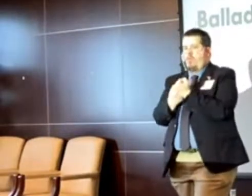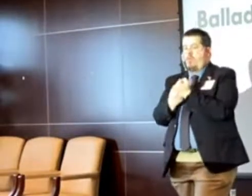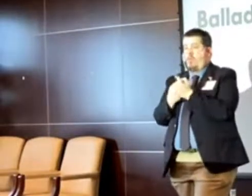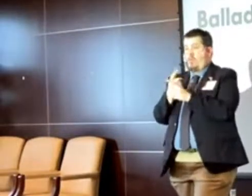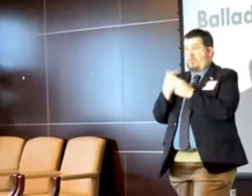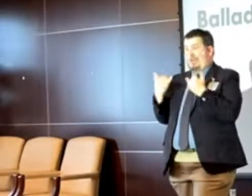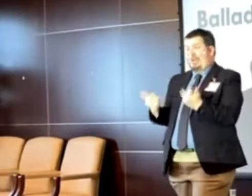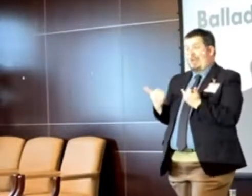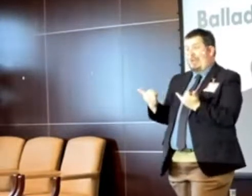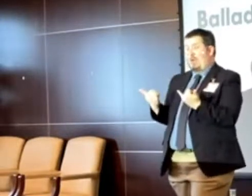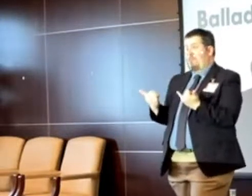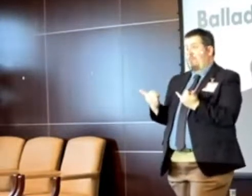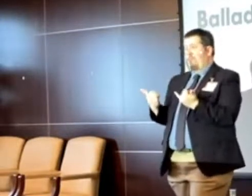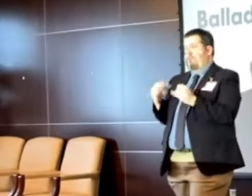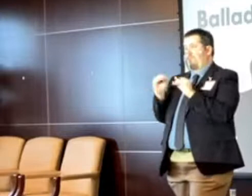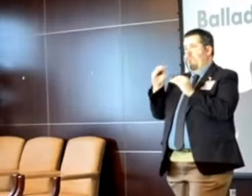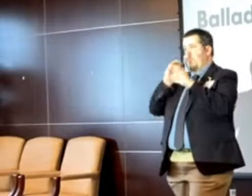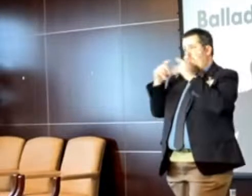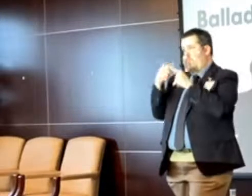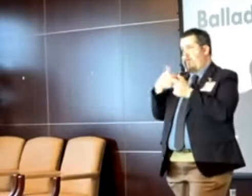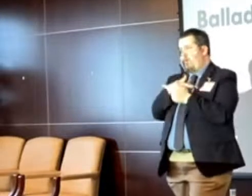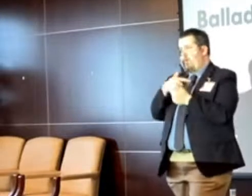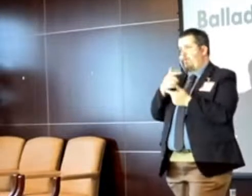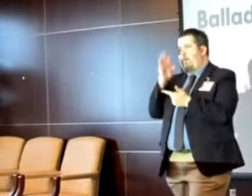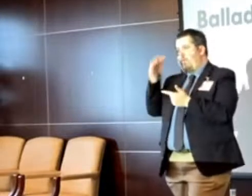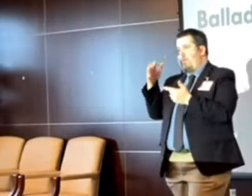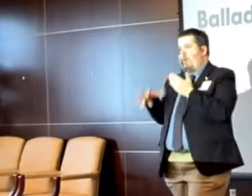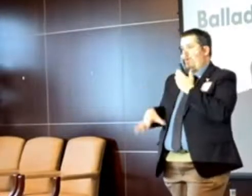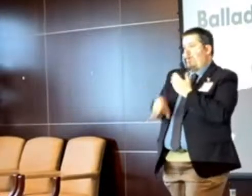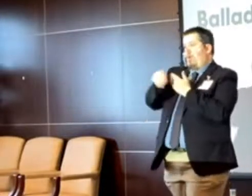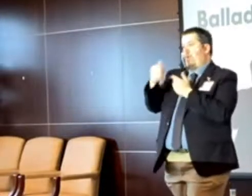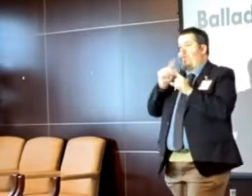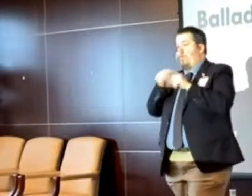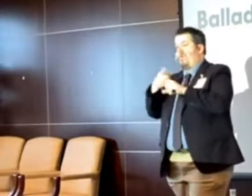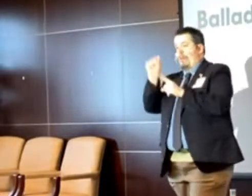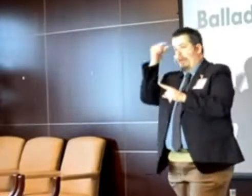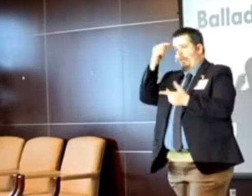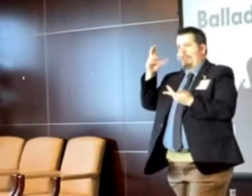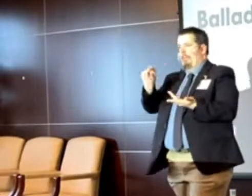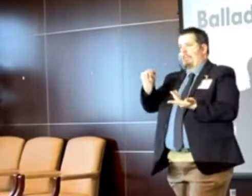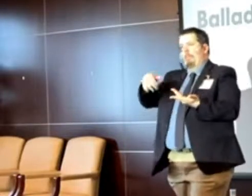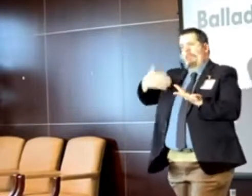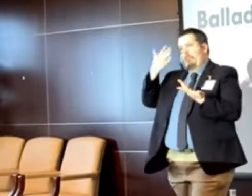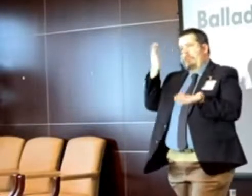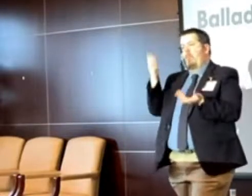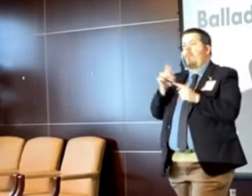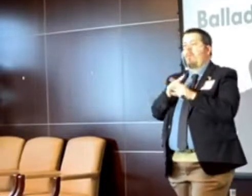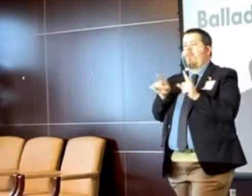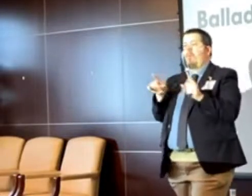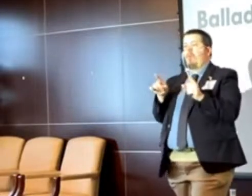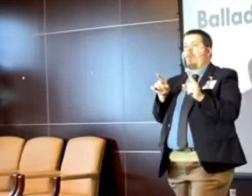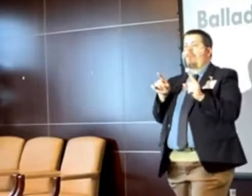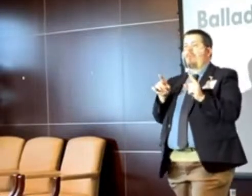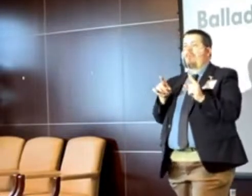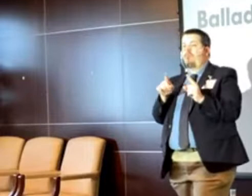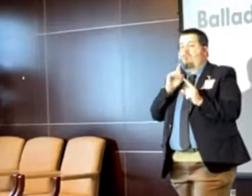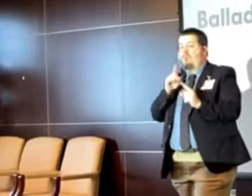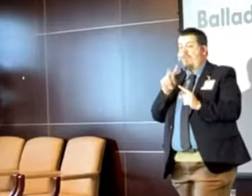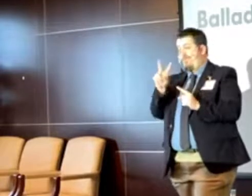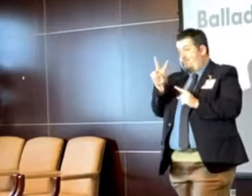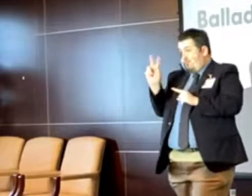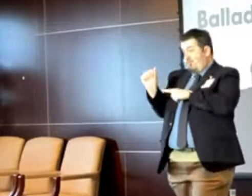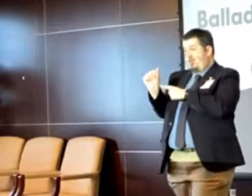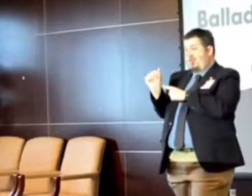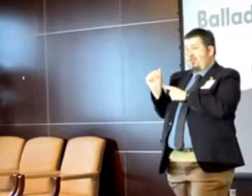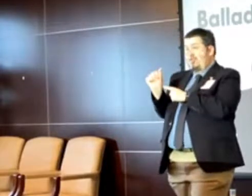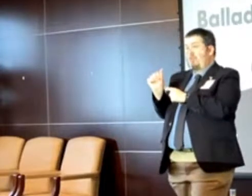As of now, there hasn't been anything communicated to us that there will be another executive order. And so that's kind of, again, Virginia